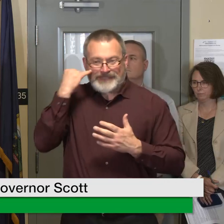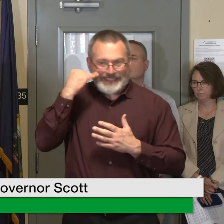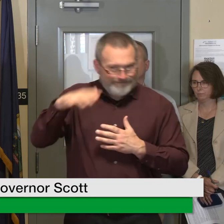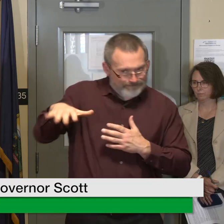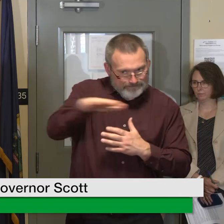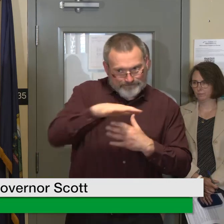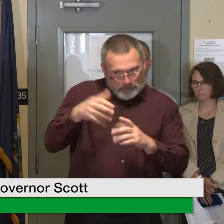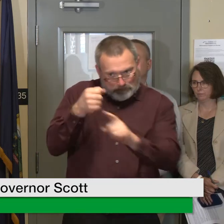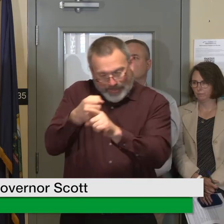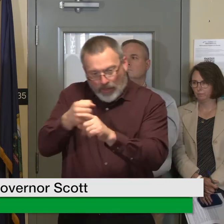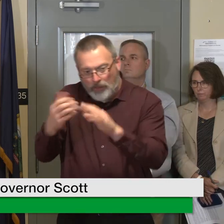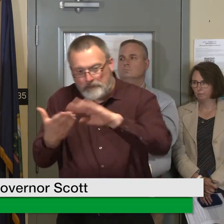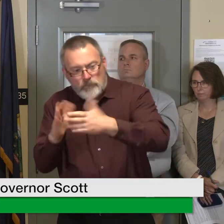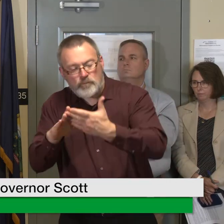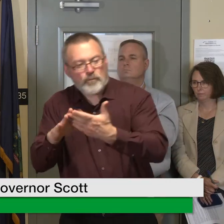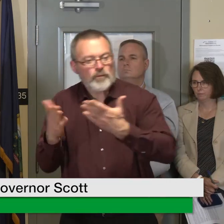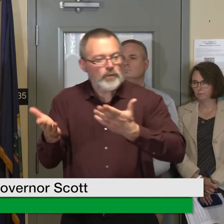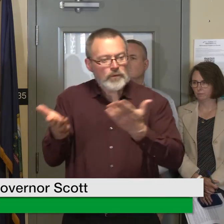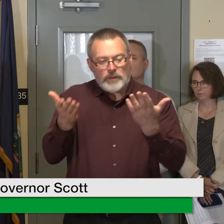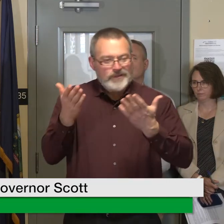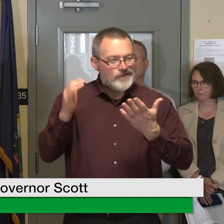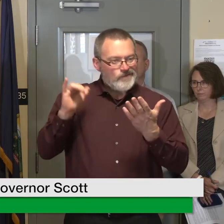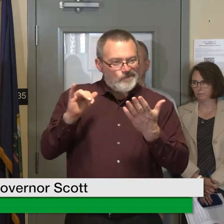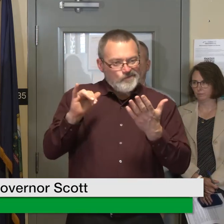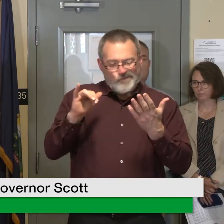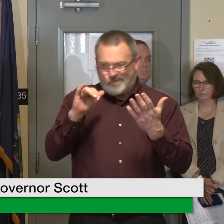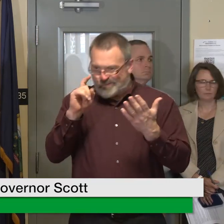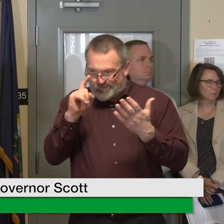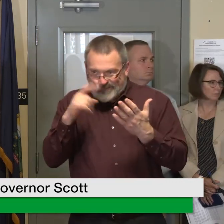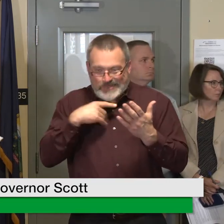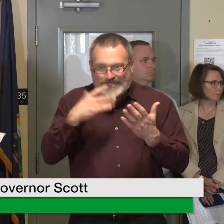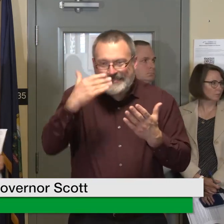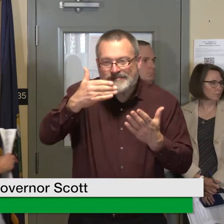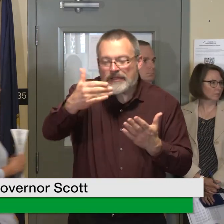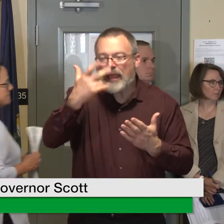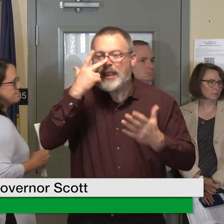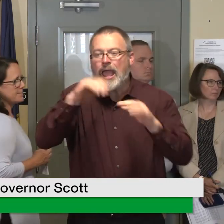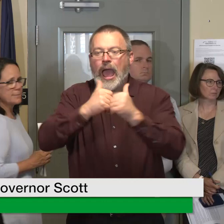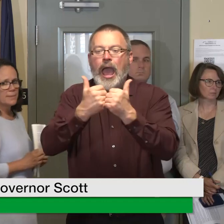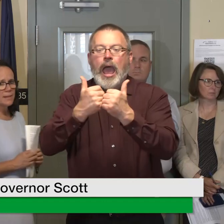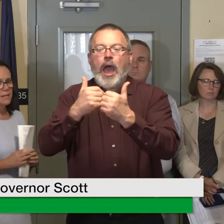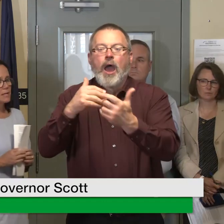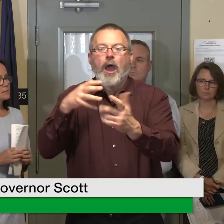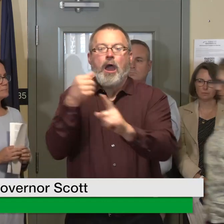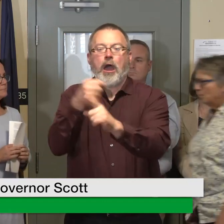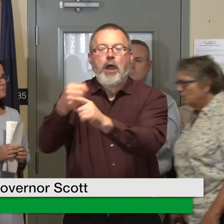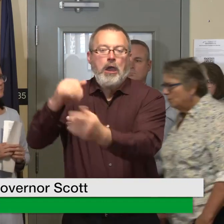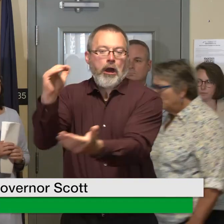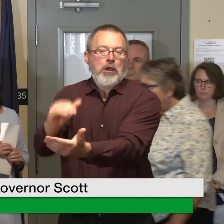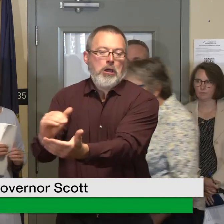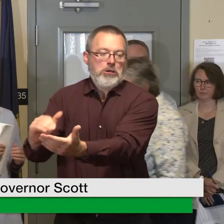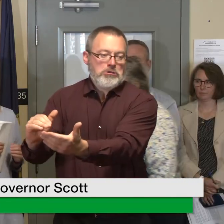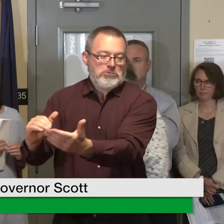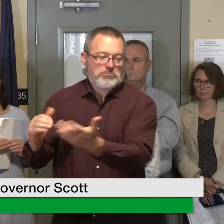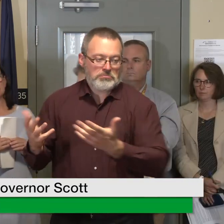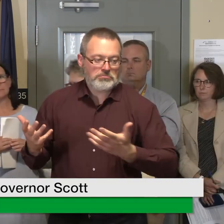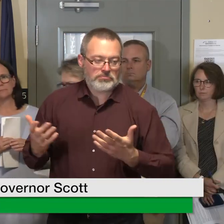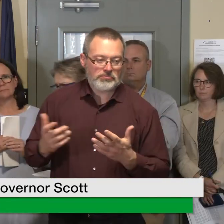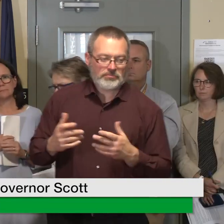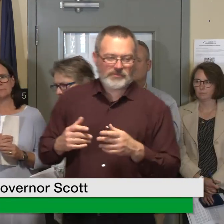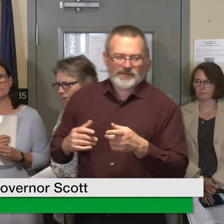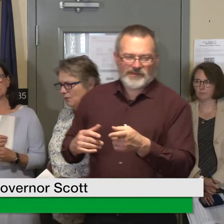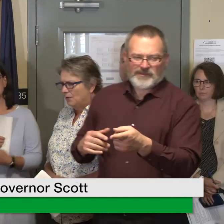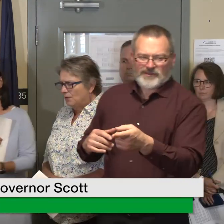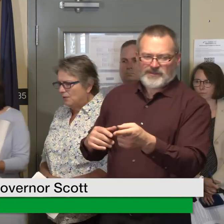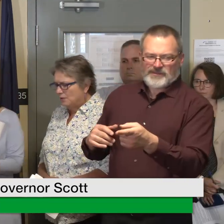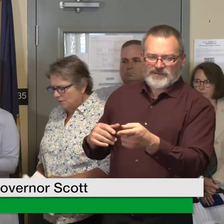implement to reduce future vulnerabilities. It doesn't seem as though addressing problems or addressing those two dams